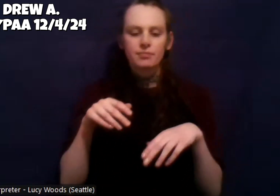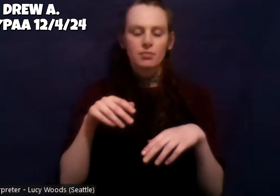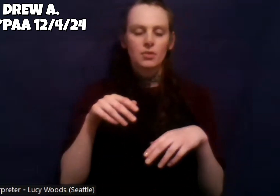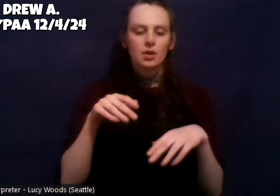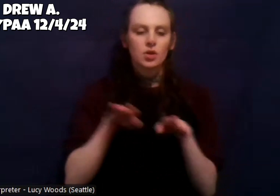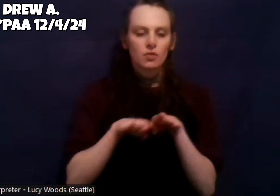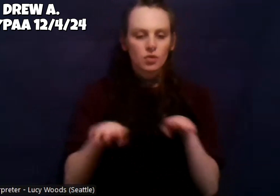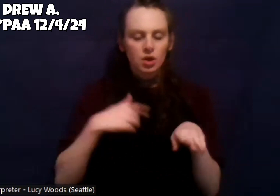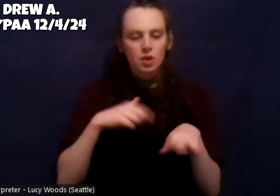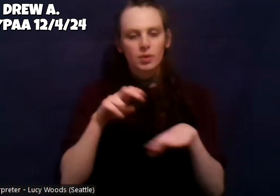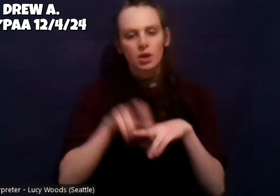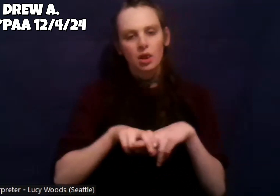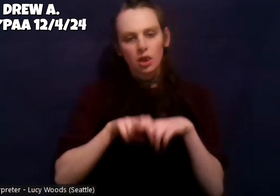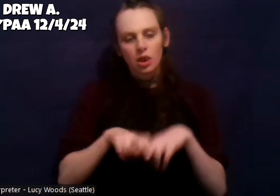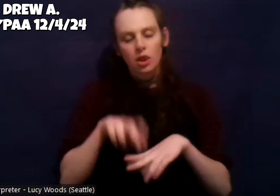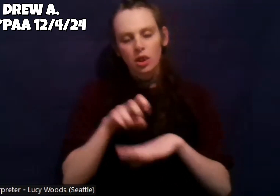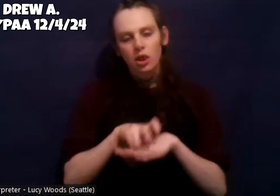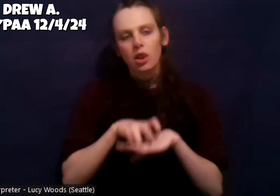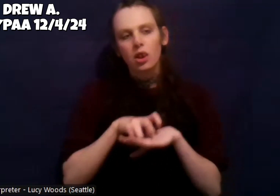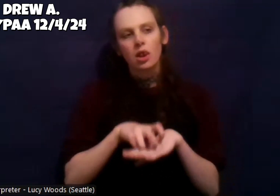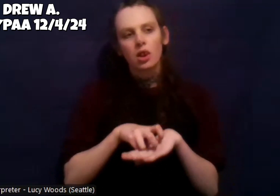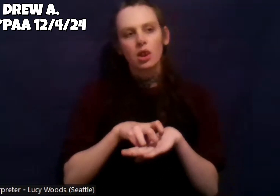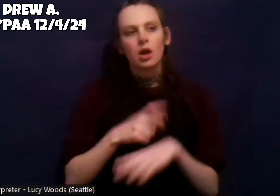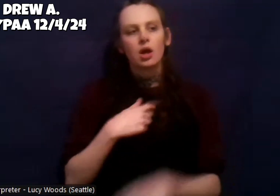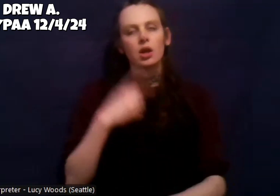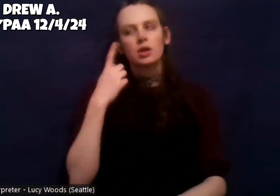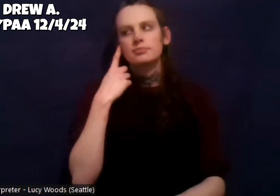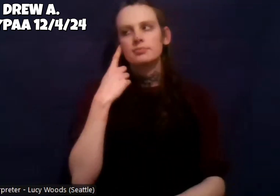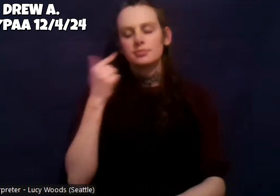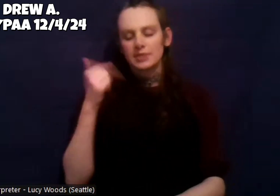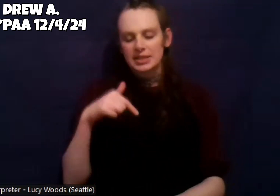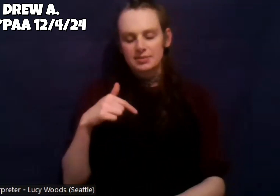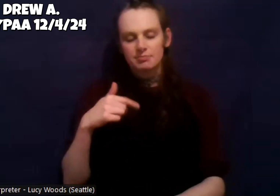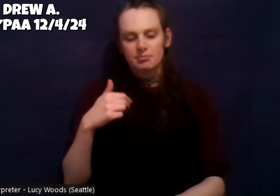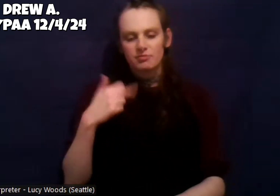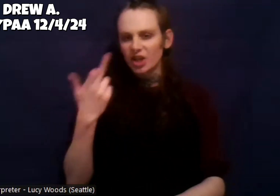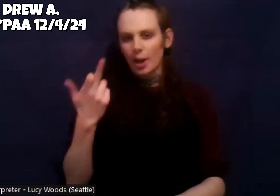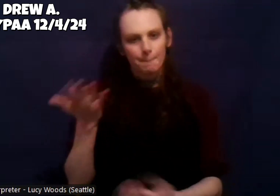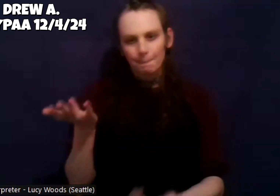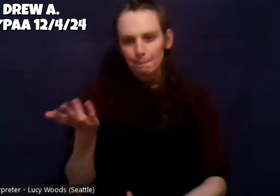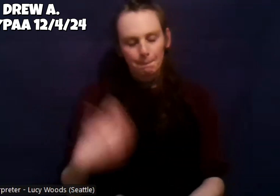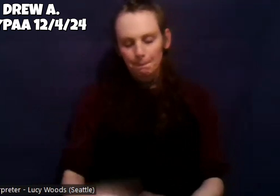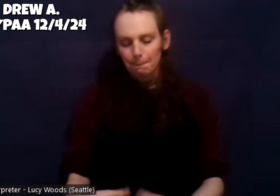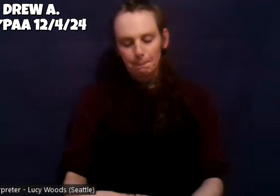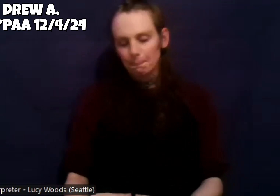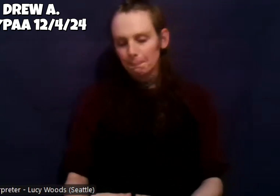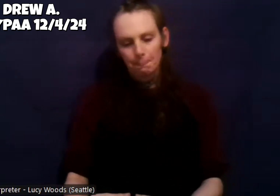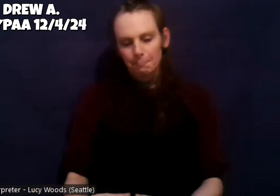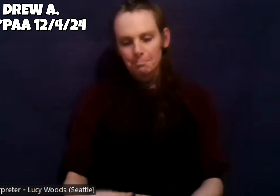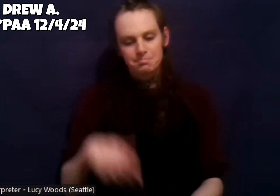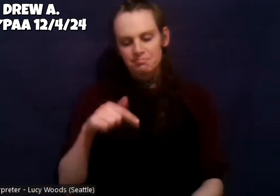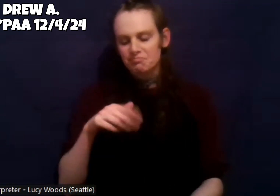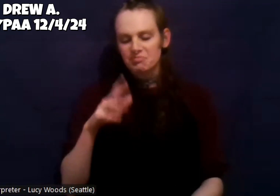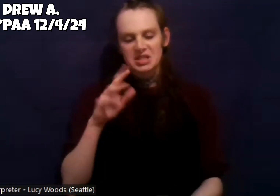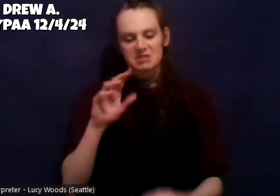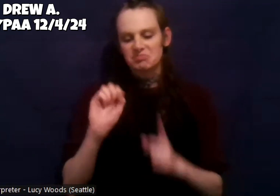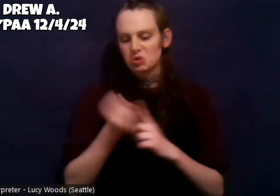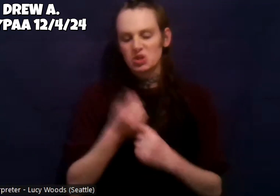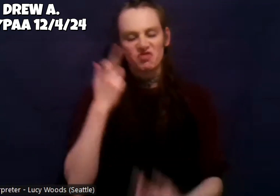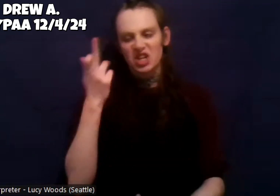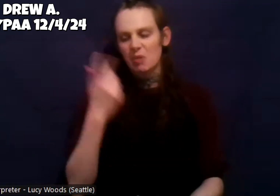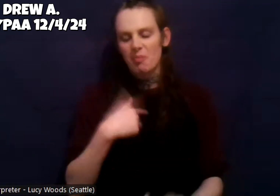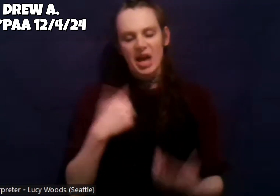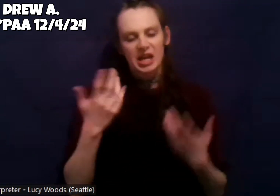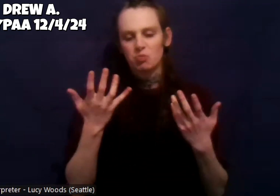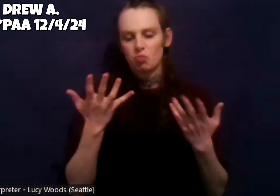like the thought occurred to me, I'm like, this is fucked up. And um, I don't want to be like this anymore. So the